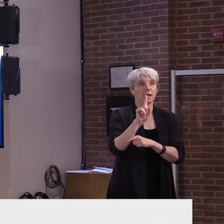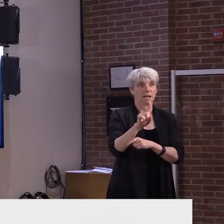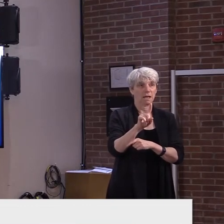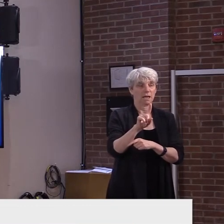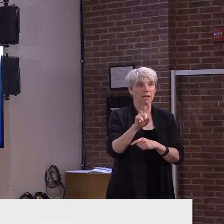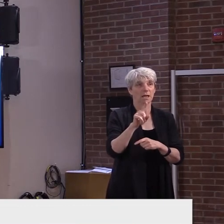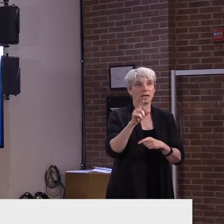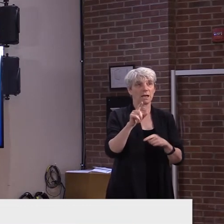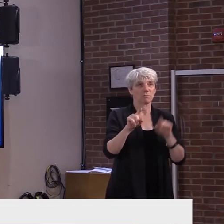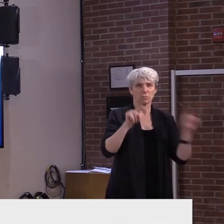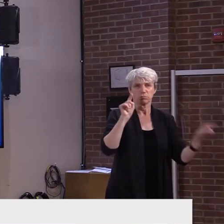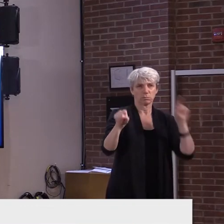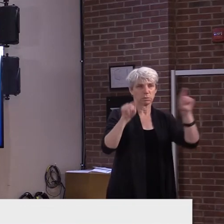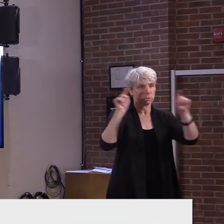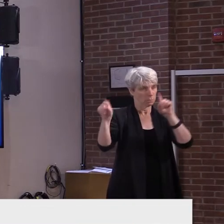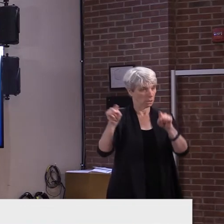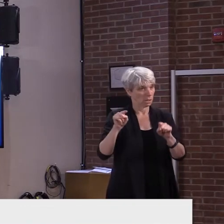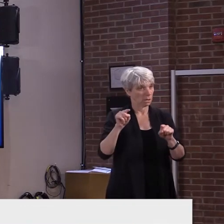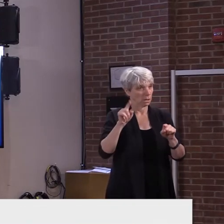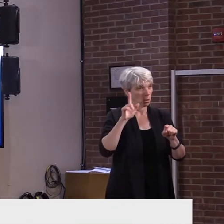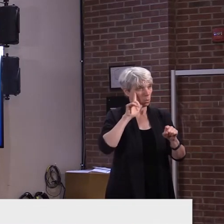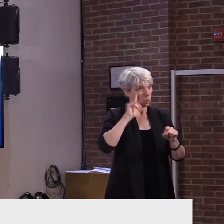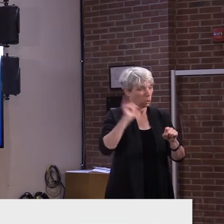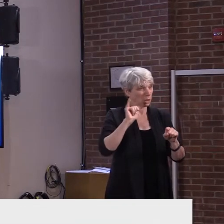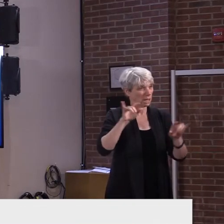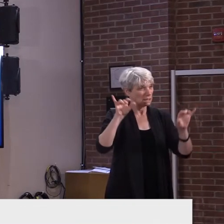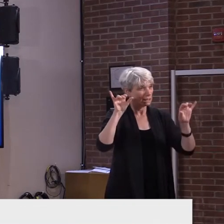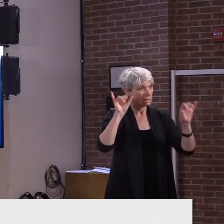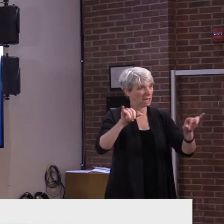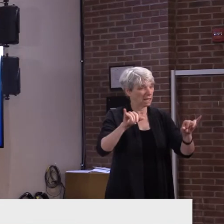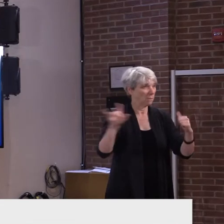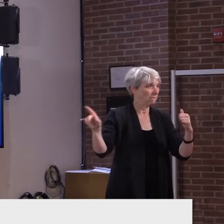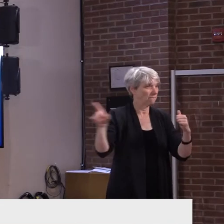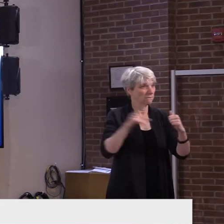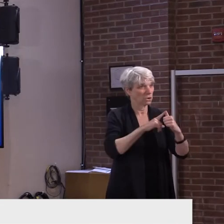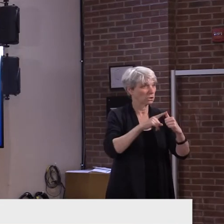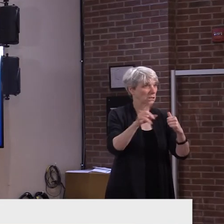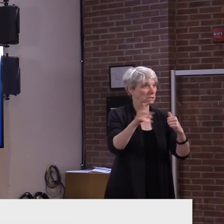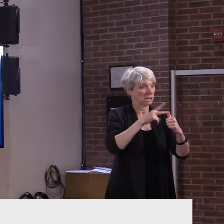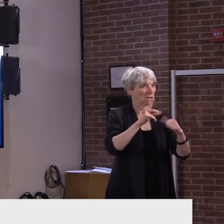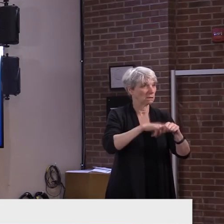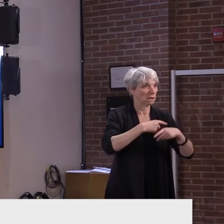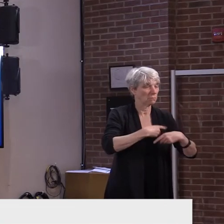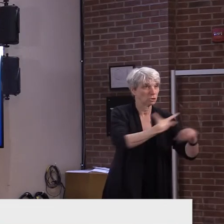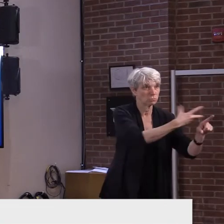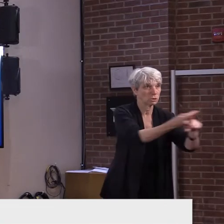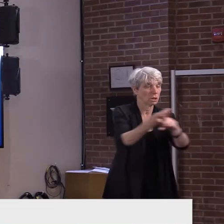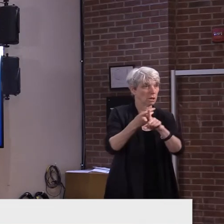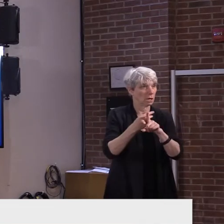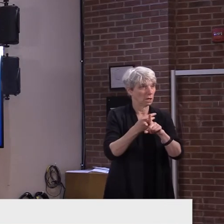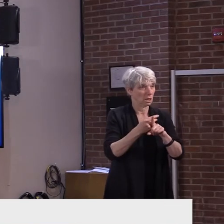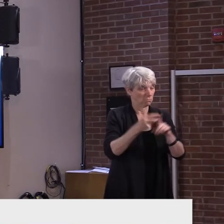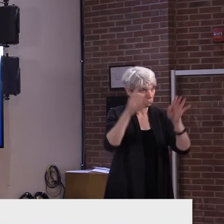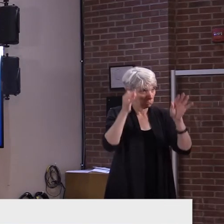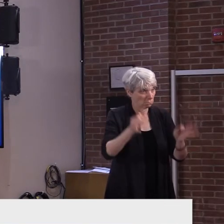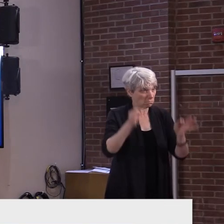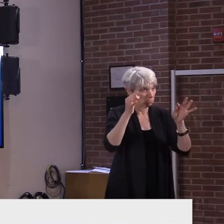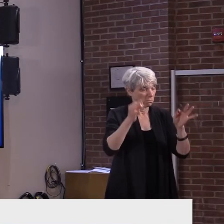look like the original rollout? Is that a firm date? Is it 8 months, given